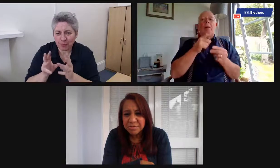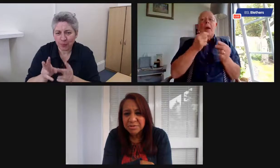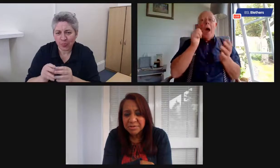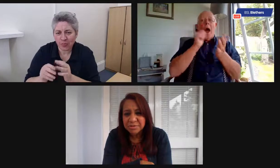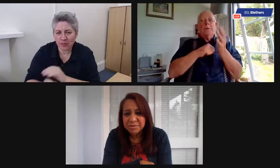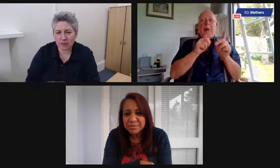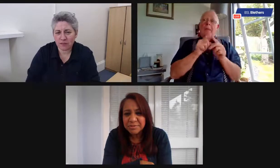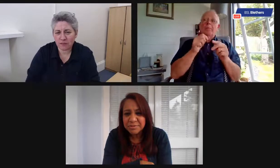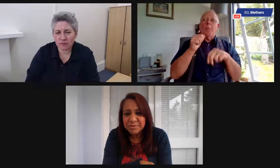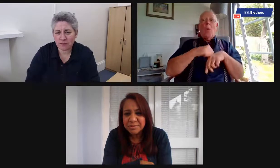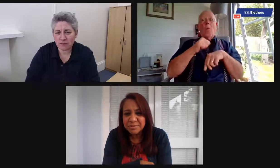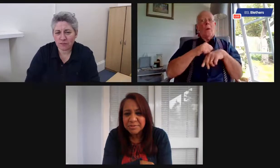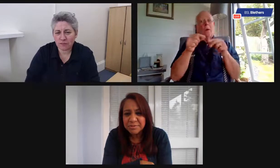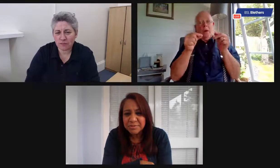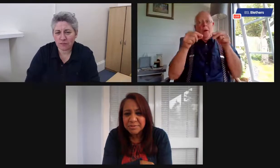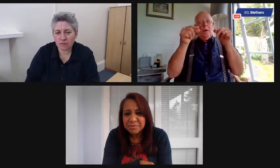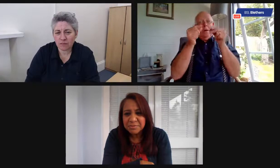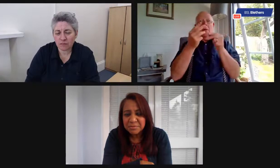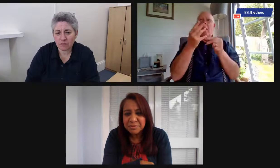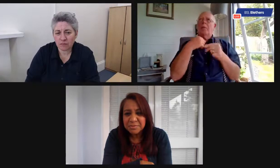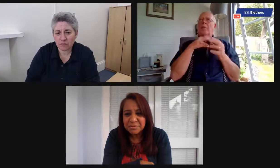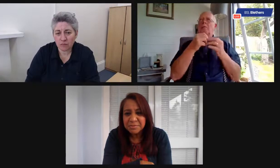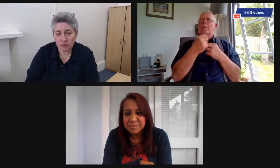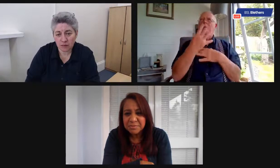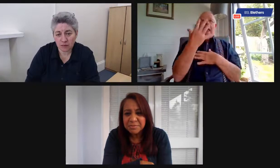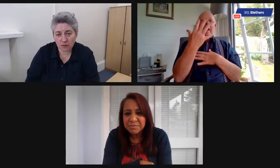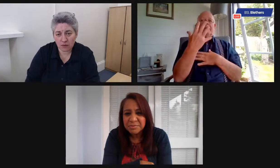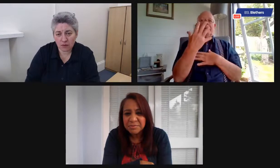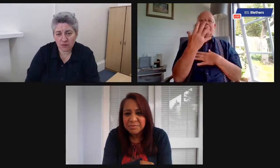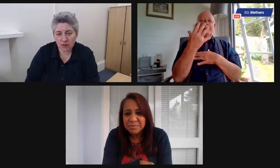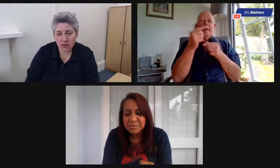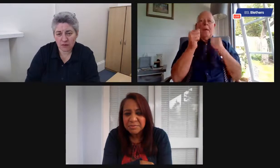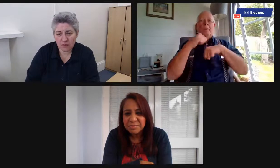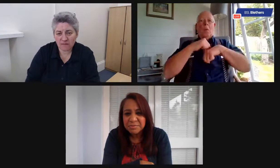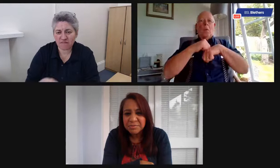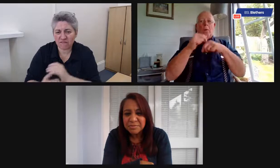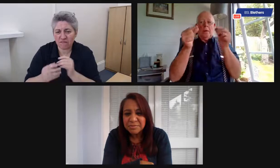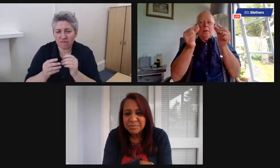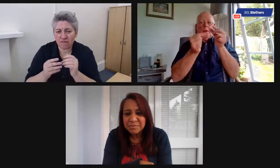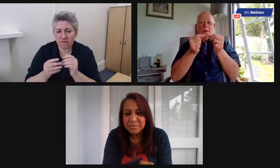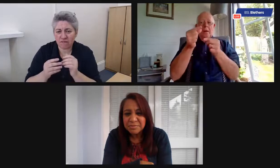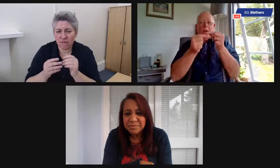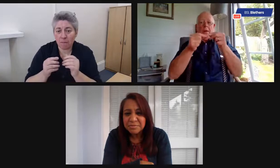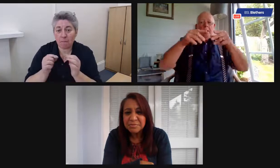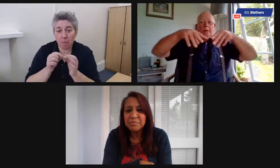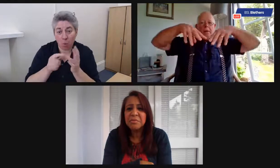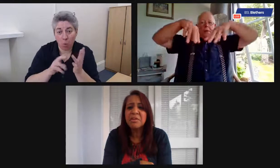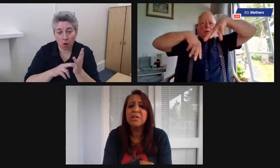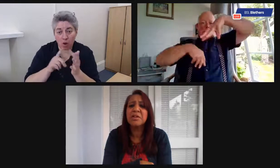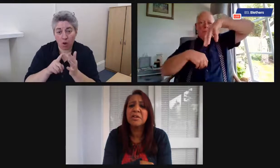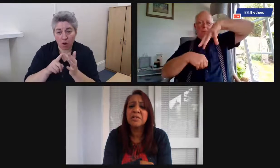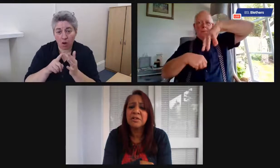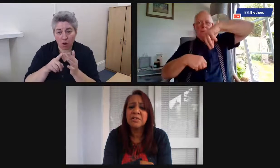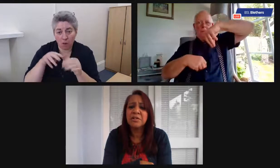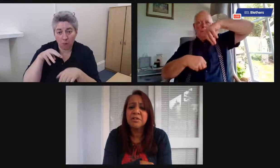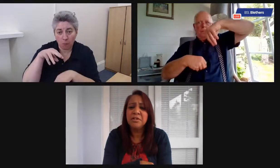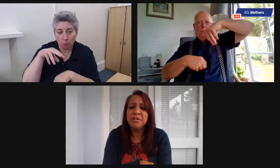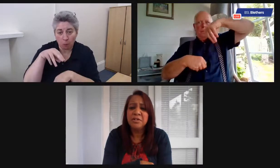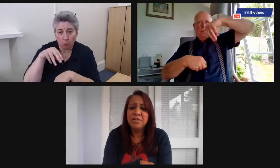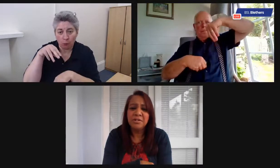mouth like this. It's a hard mouth, like a sort of bony mouth. It's got like sort of 5 bony elements, and